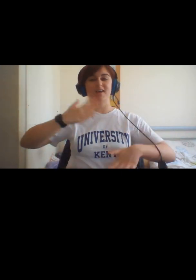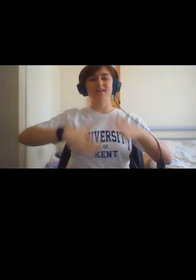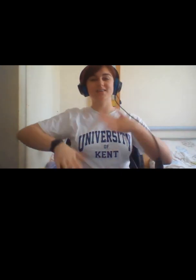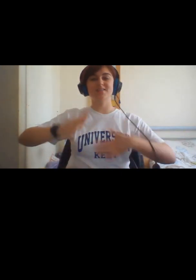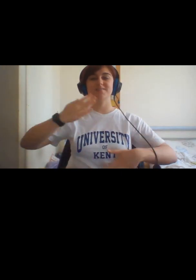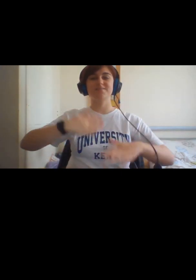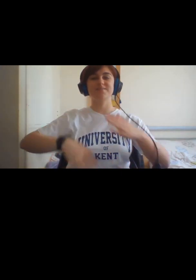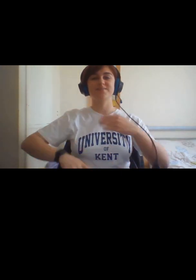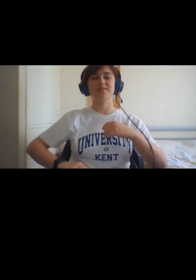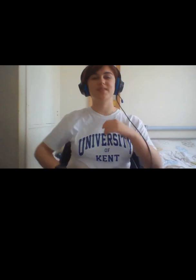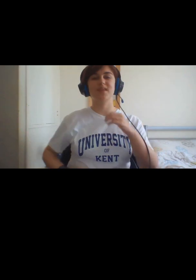ethics,